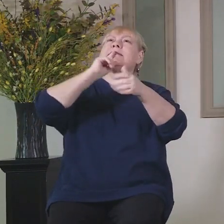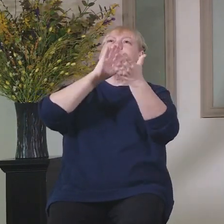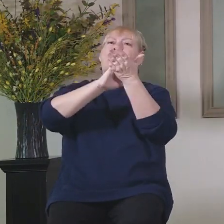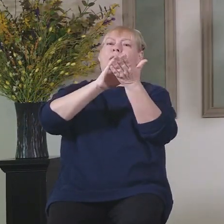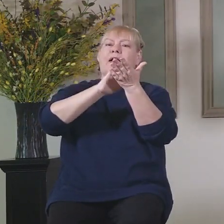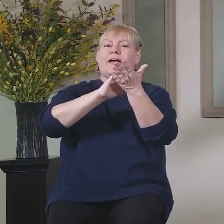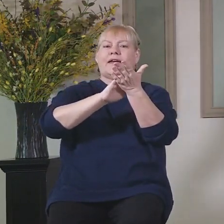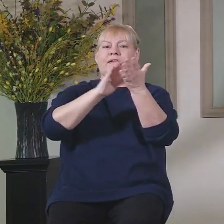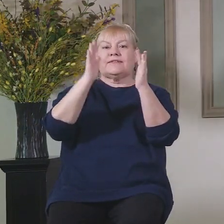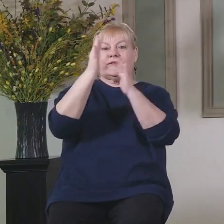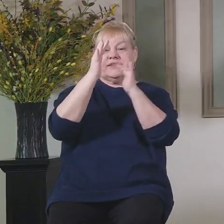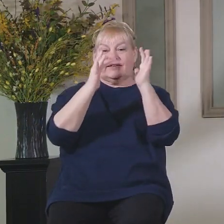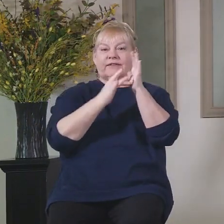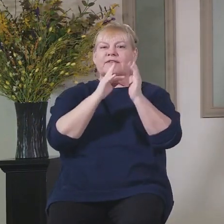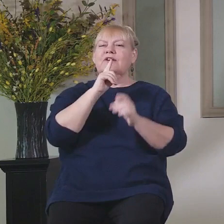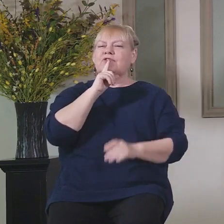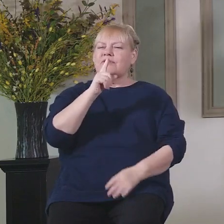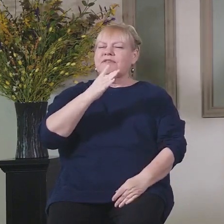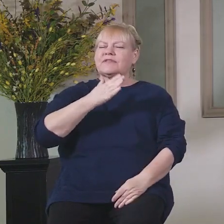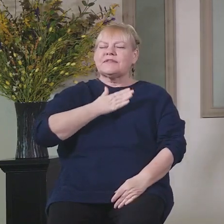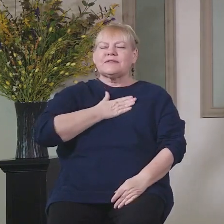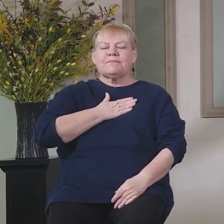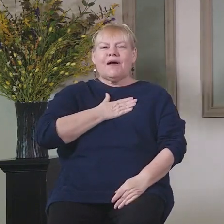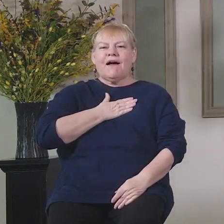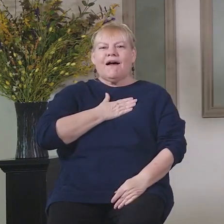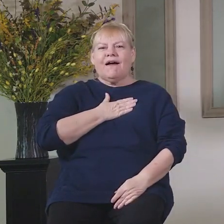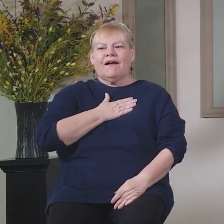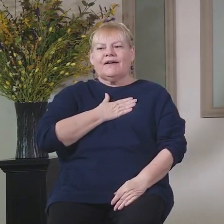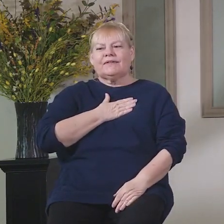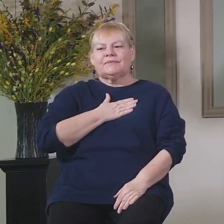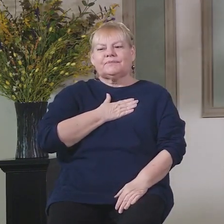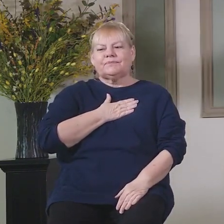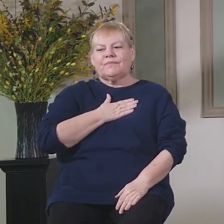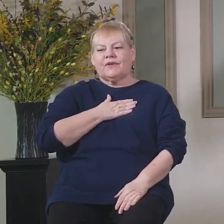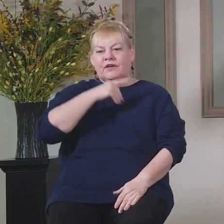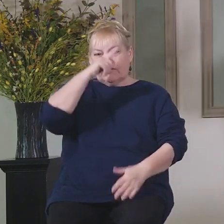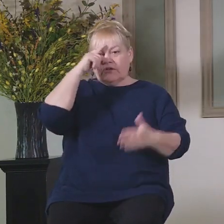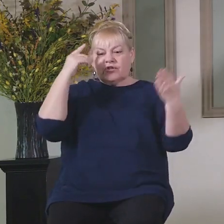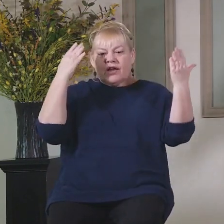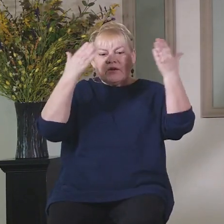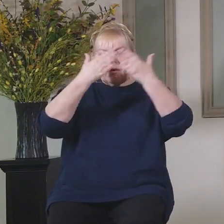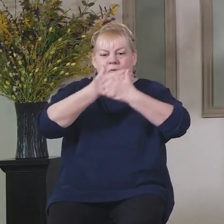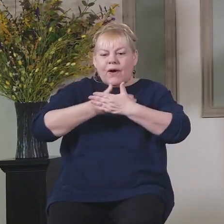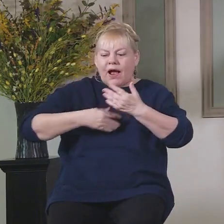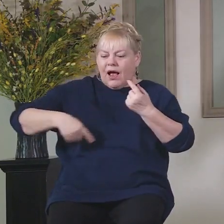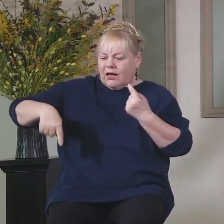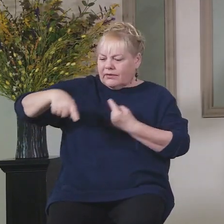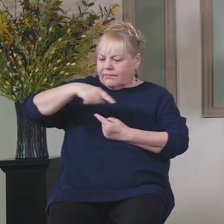Singing His praises, Jesus is mine. Shout.